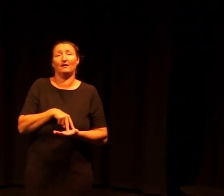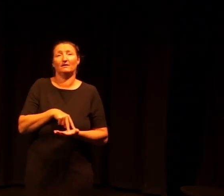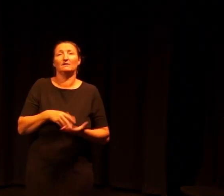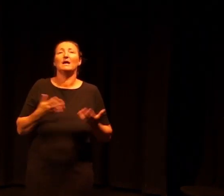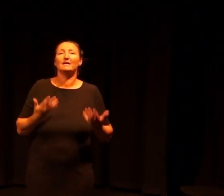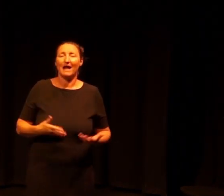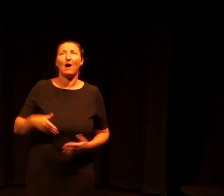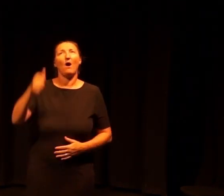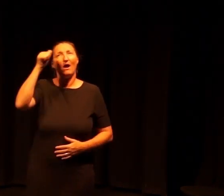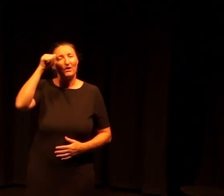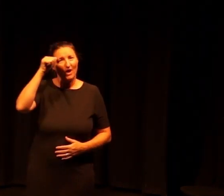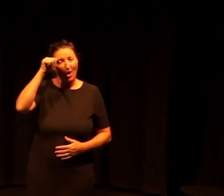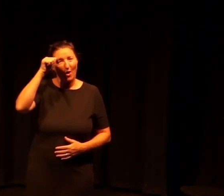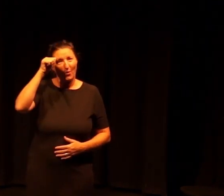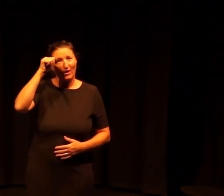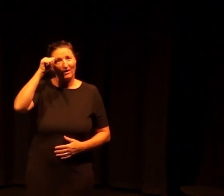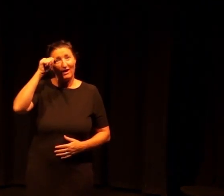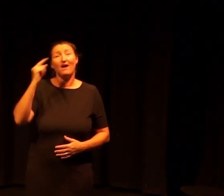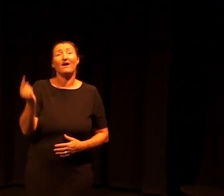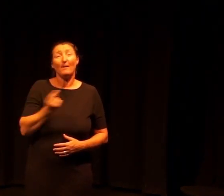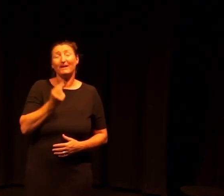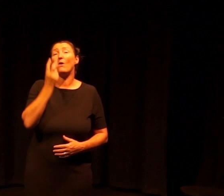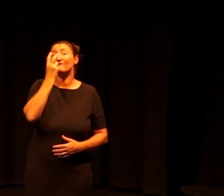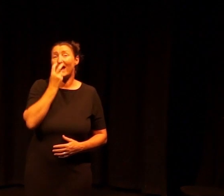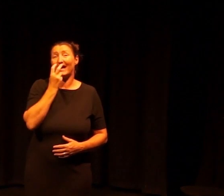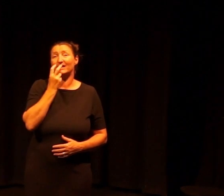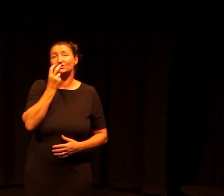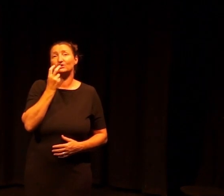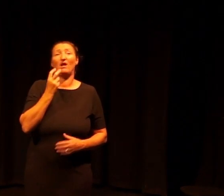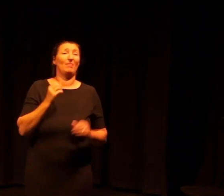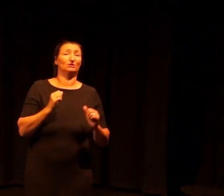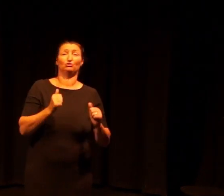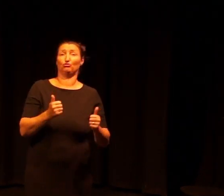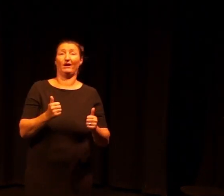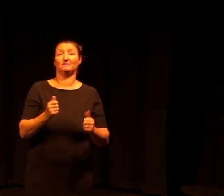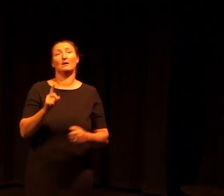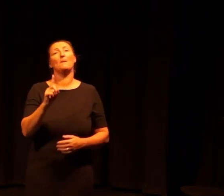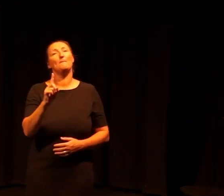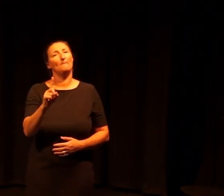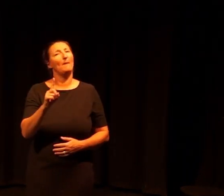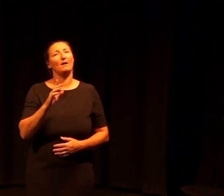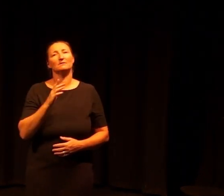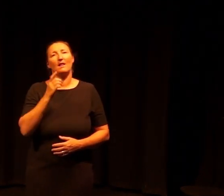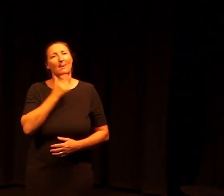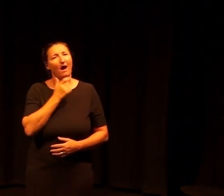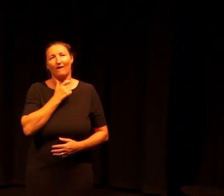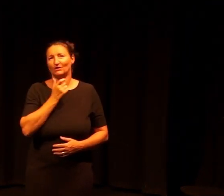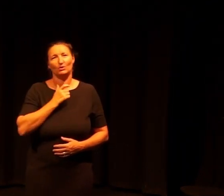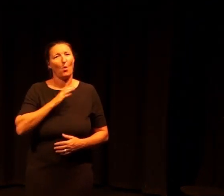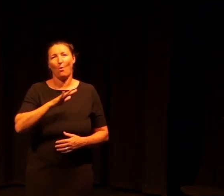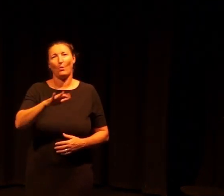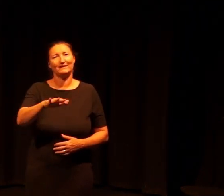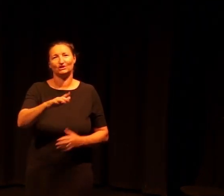now knowing what I know, that coming of age is all good and well, but laughter does not always